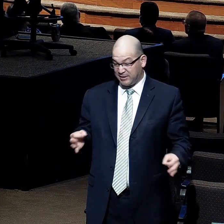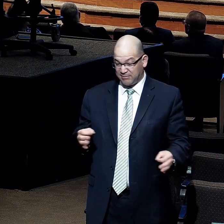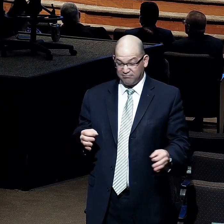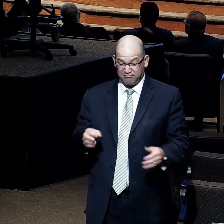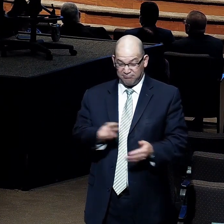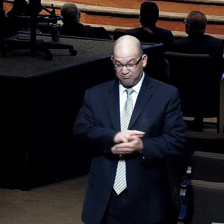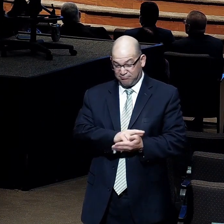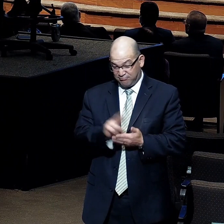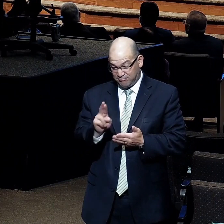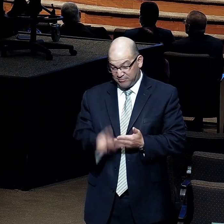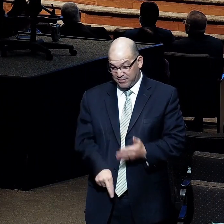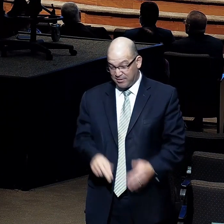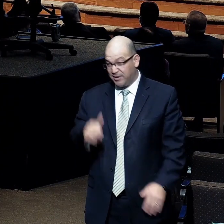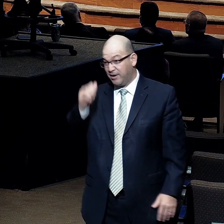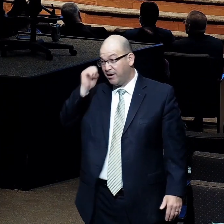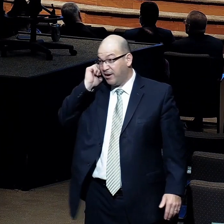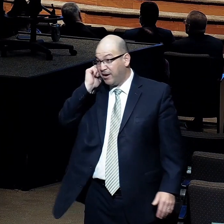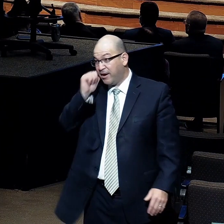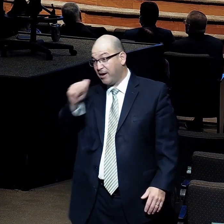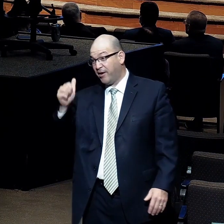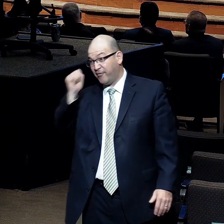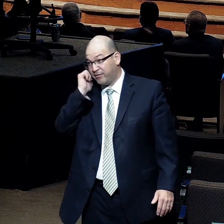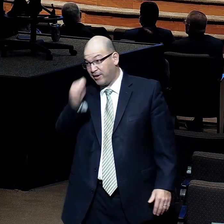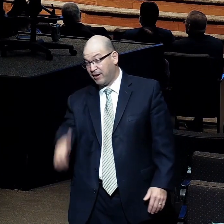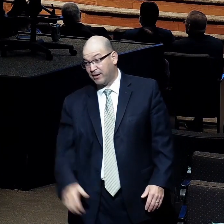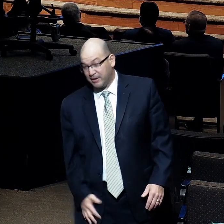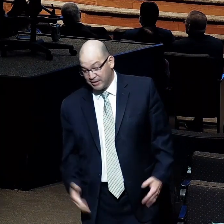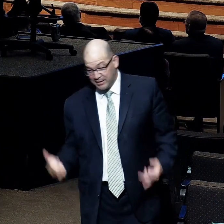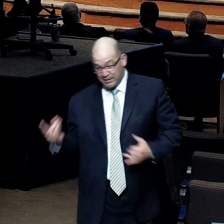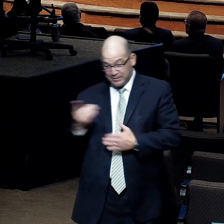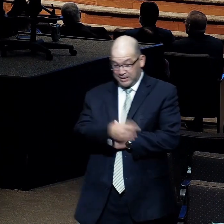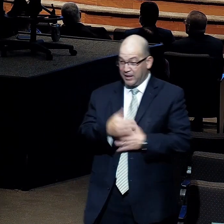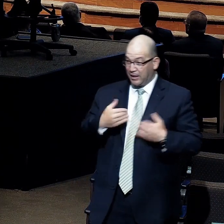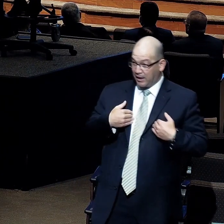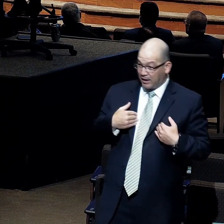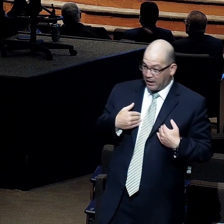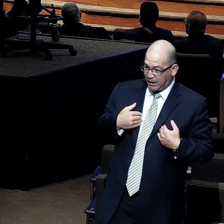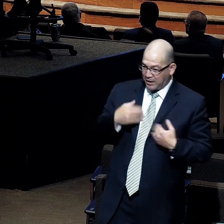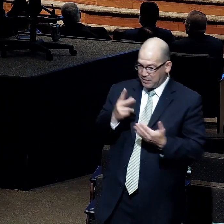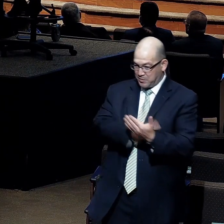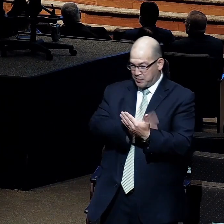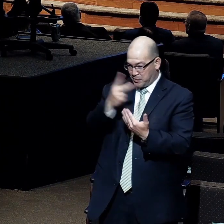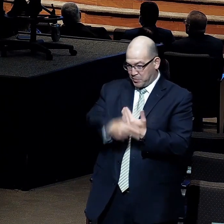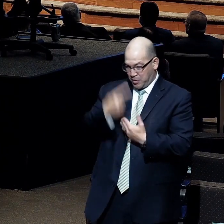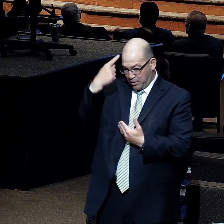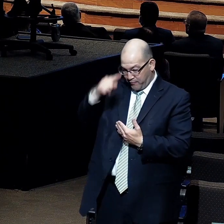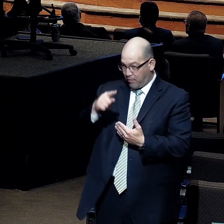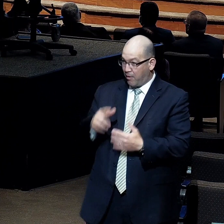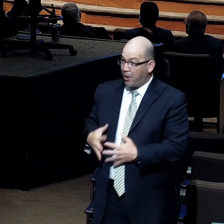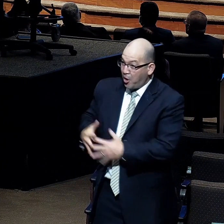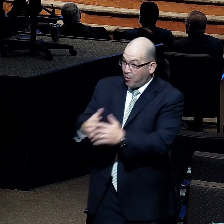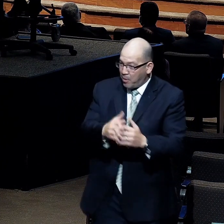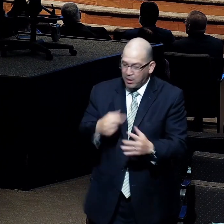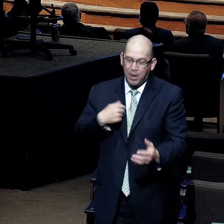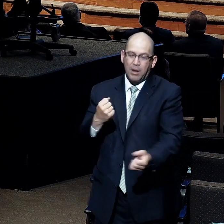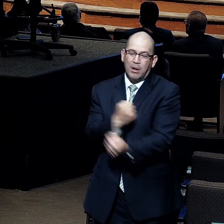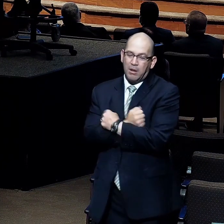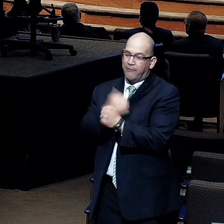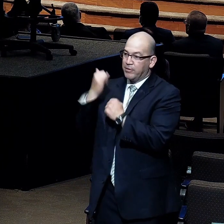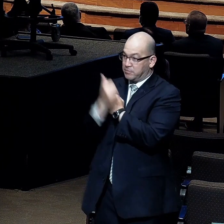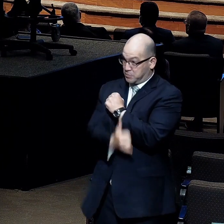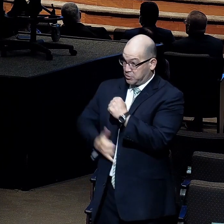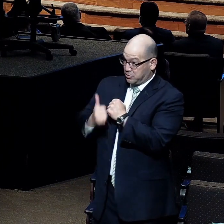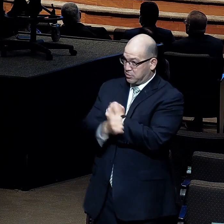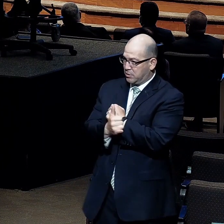single day. Today, we had our patriotic program. I love our country. I love that flag very much. But it's only because